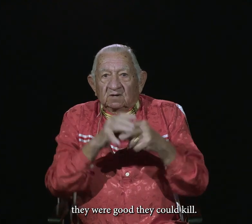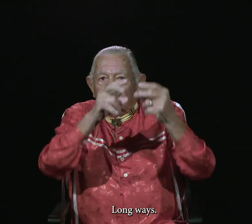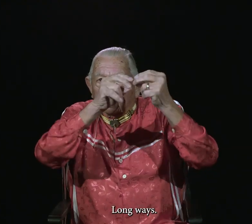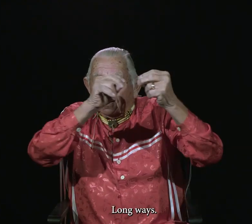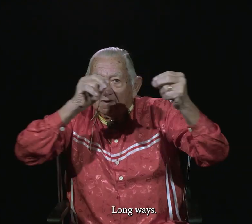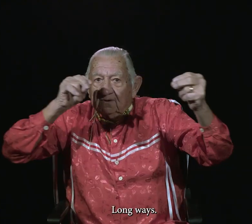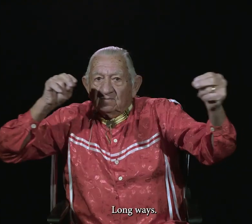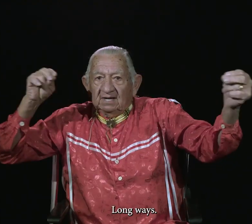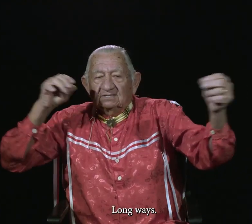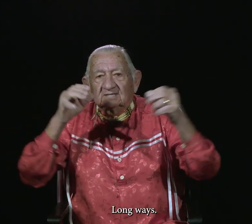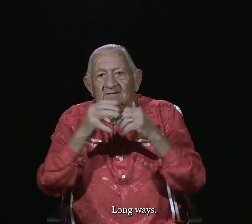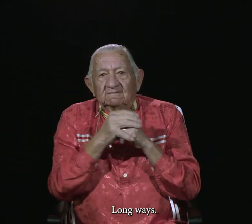long ways.